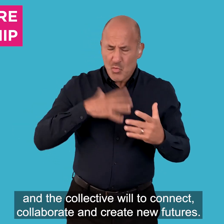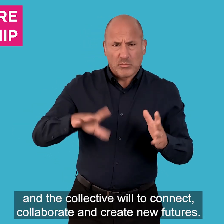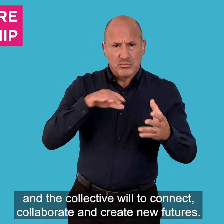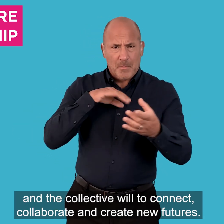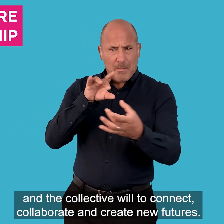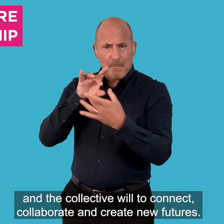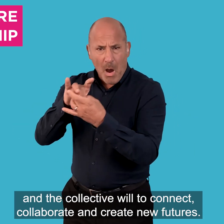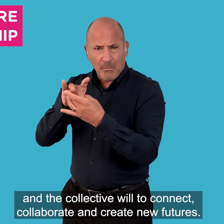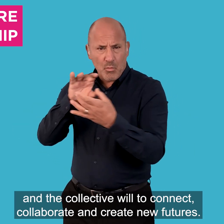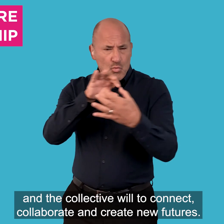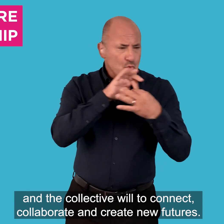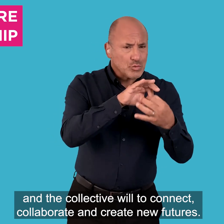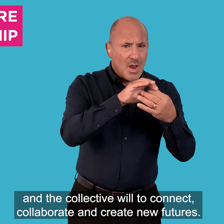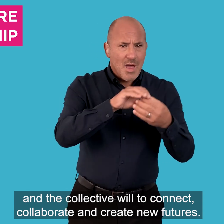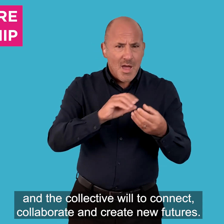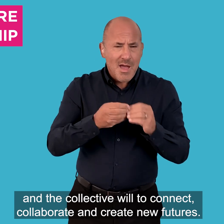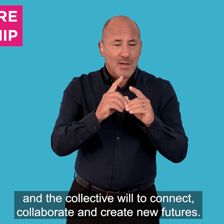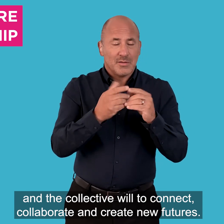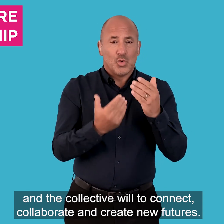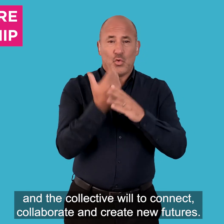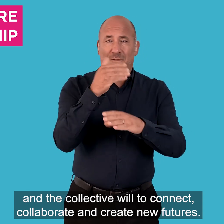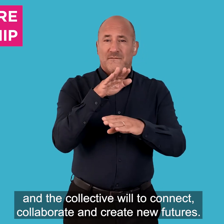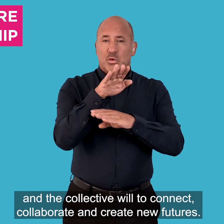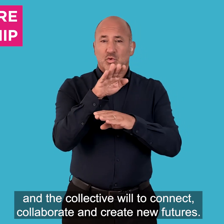connect, collaborate and create futures.